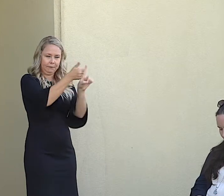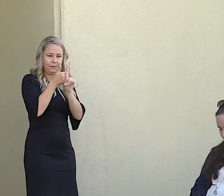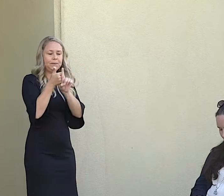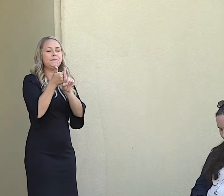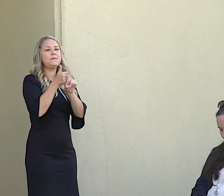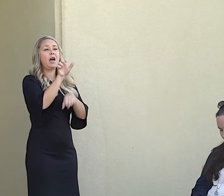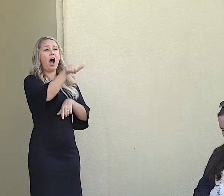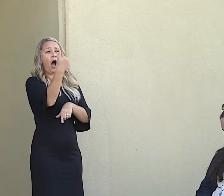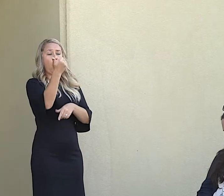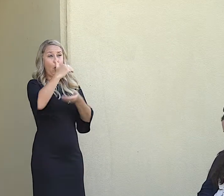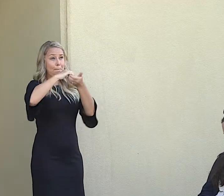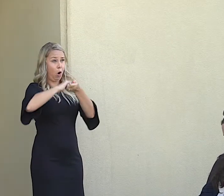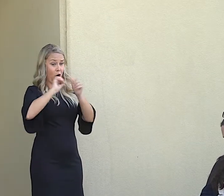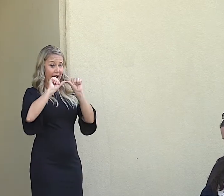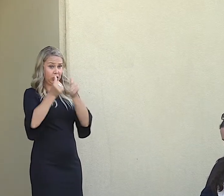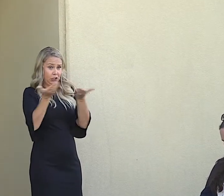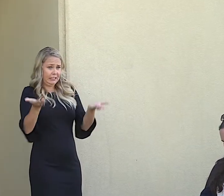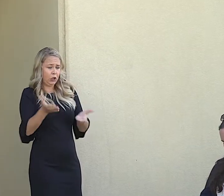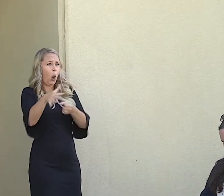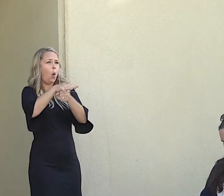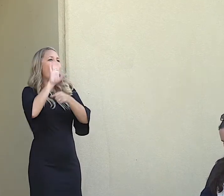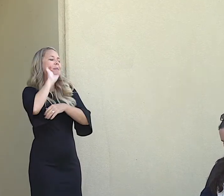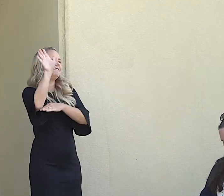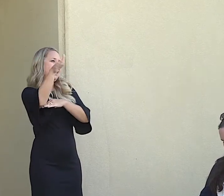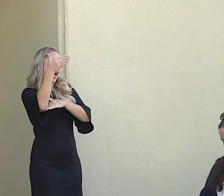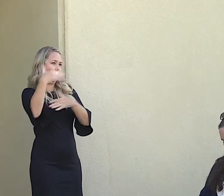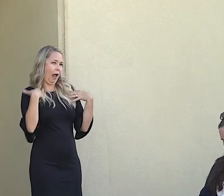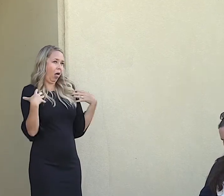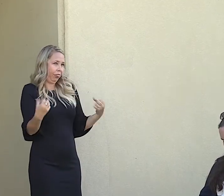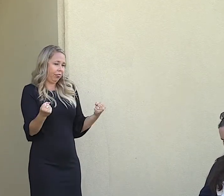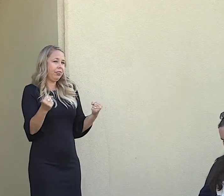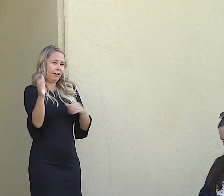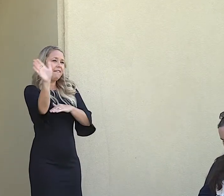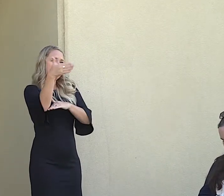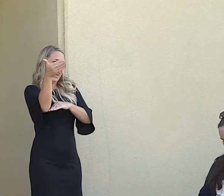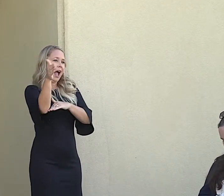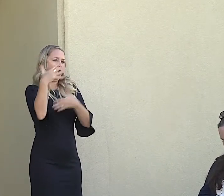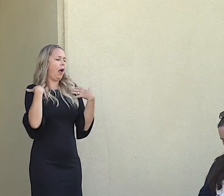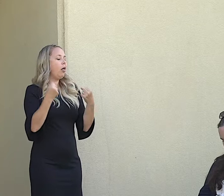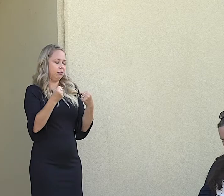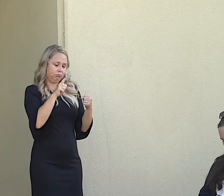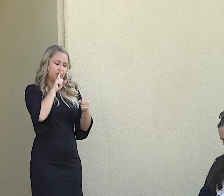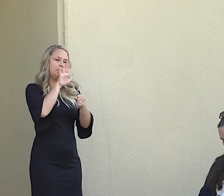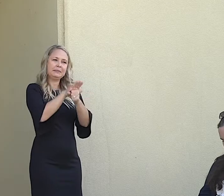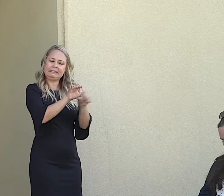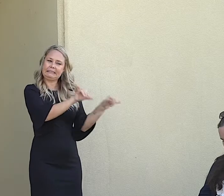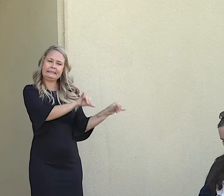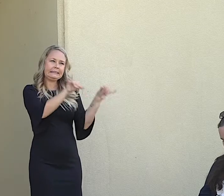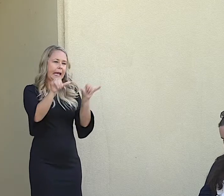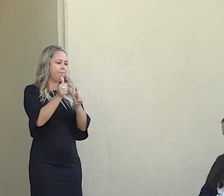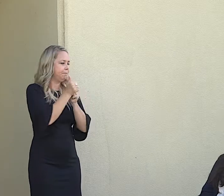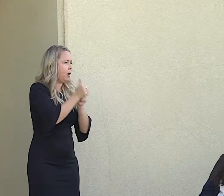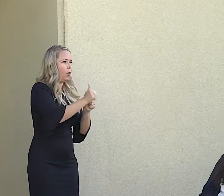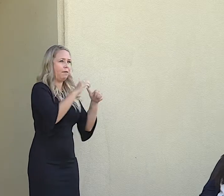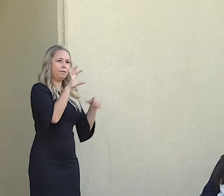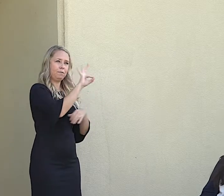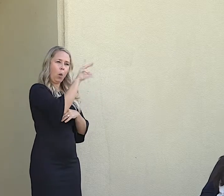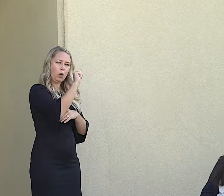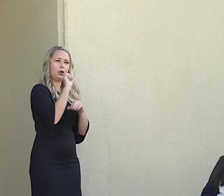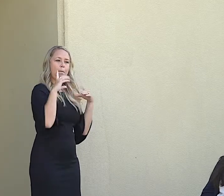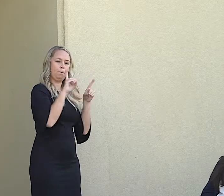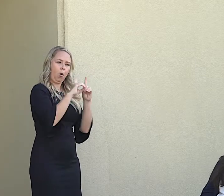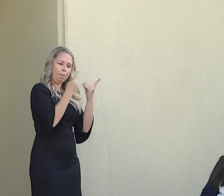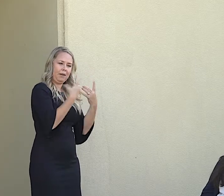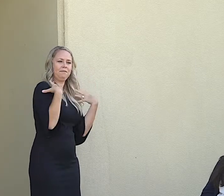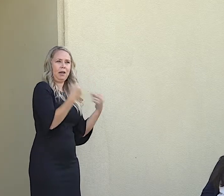as well as the other partner agency here locally, which will be Flagler Health. Flagler Health is committed to also doing the same as the Department of Health under a prescription